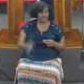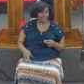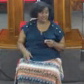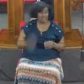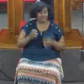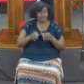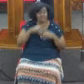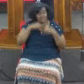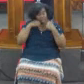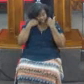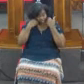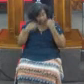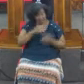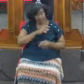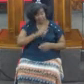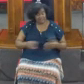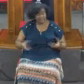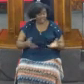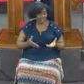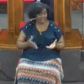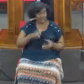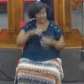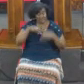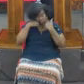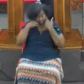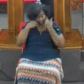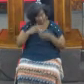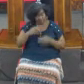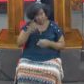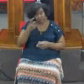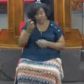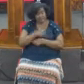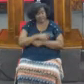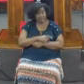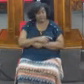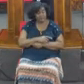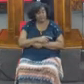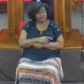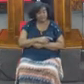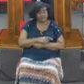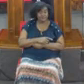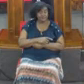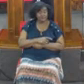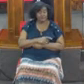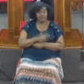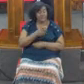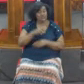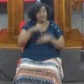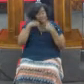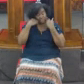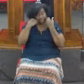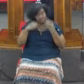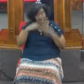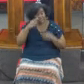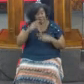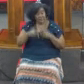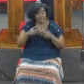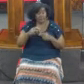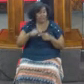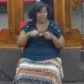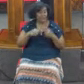you're ashamed of Christ here, He will be ashamed of you someday. Right. You're ashamed to tell people about Jesus.